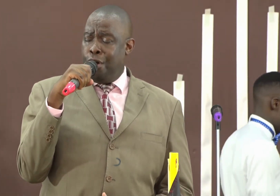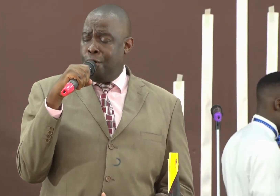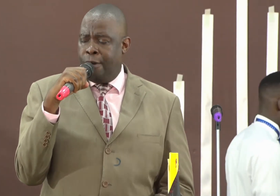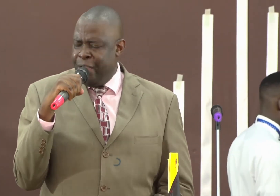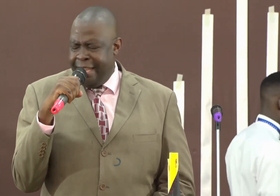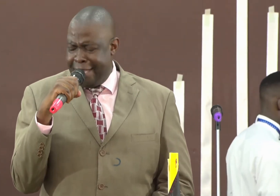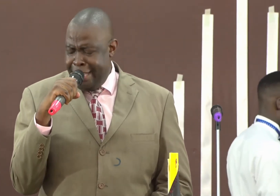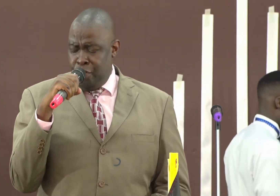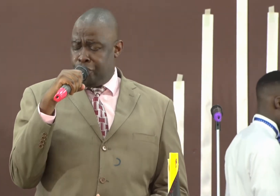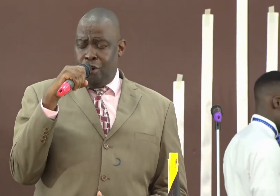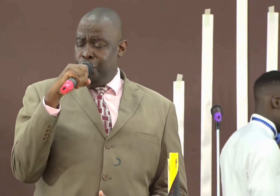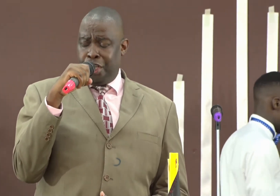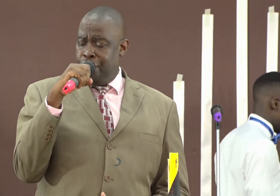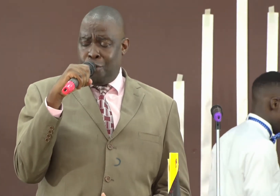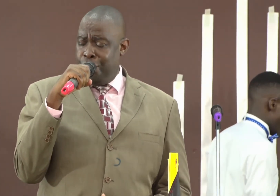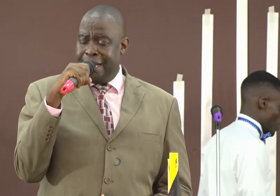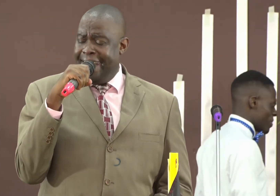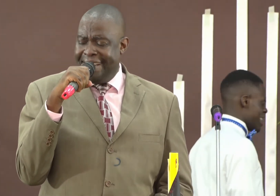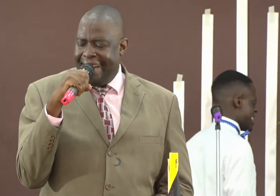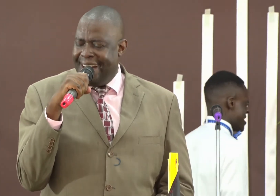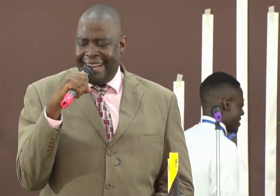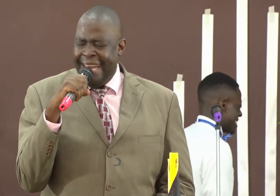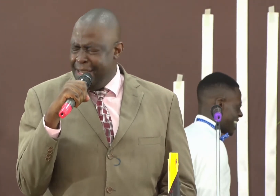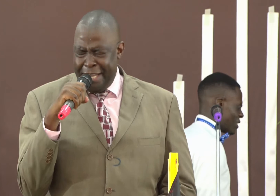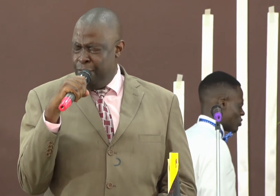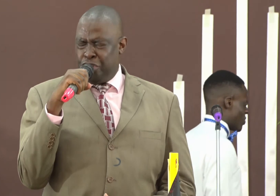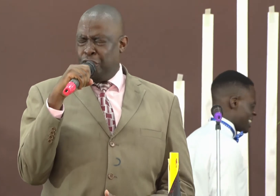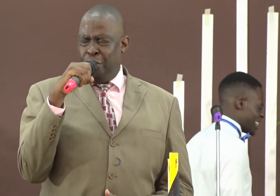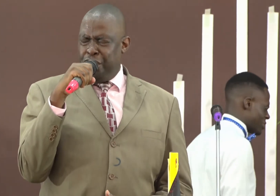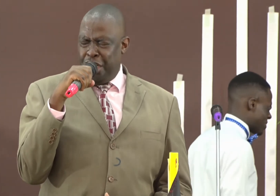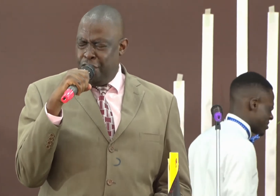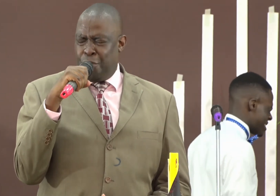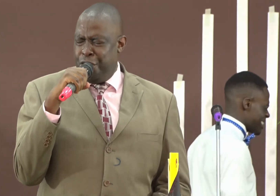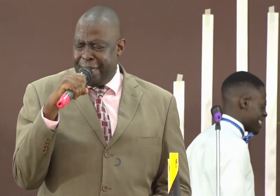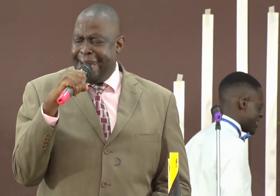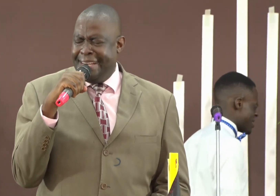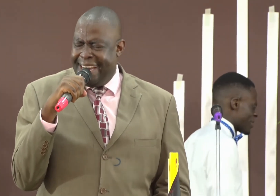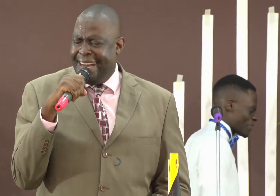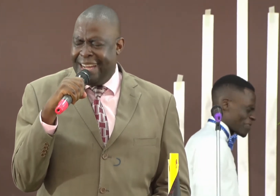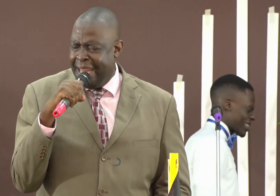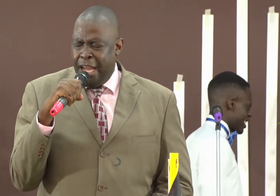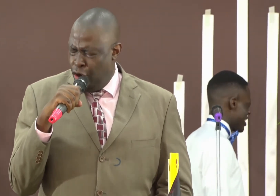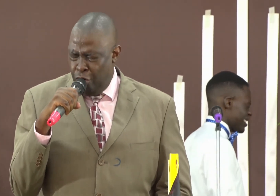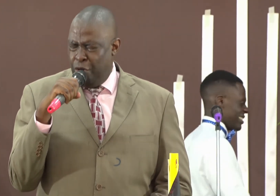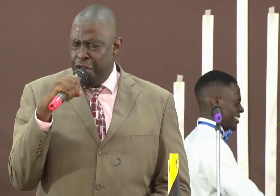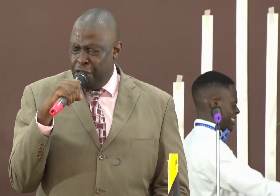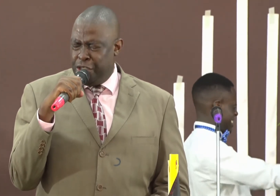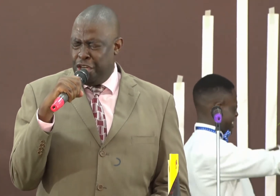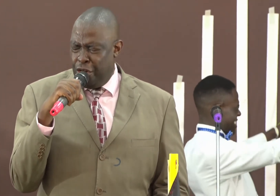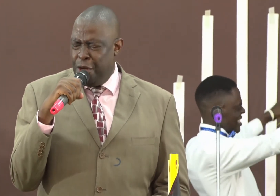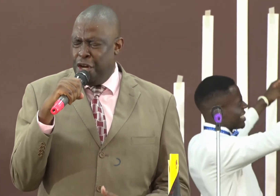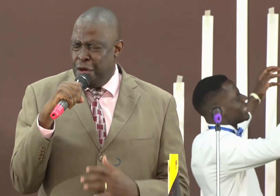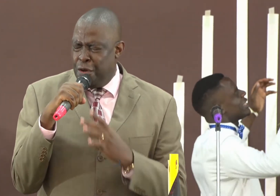imosomo tindo Yemosomo tindo kwa Uganda Yemosomo tindo ko Uganda